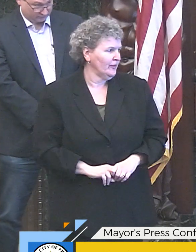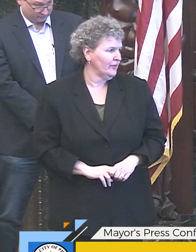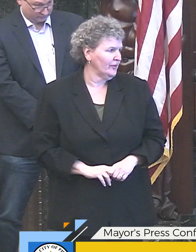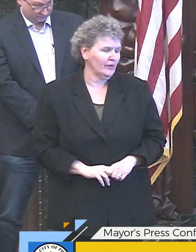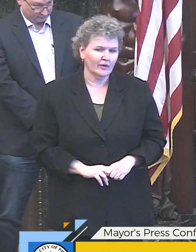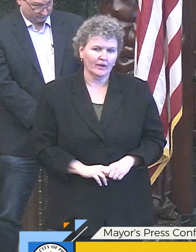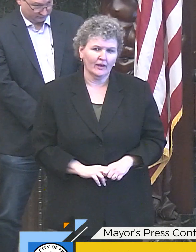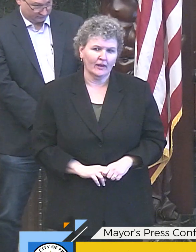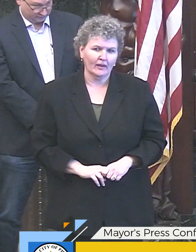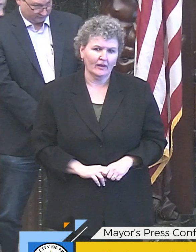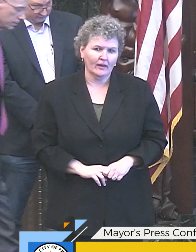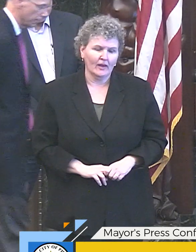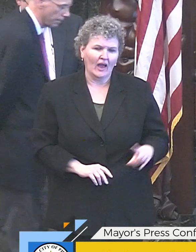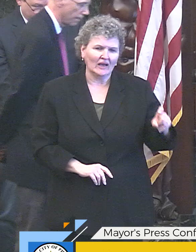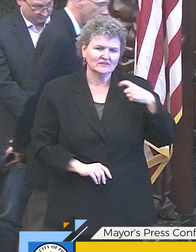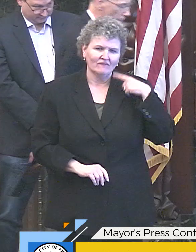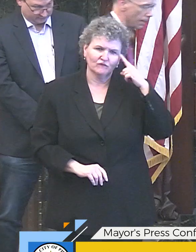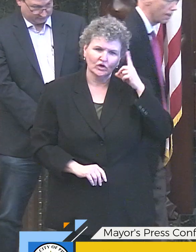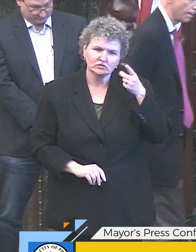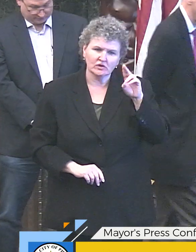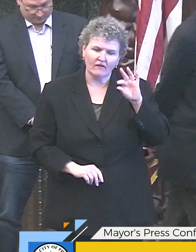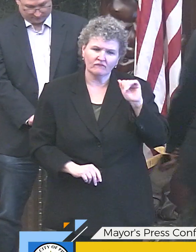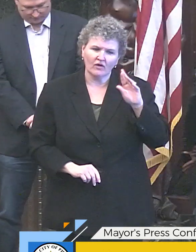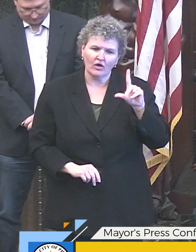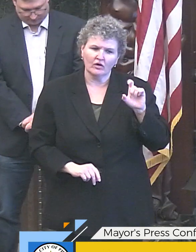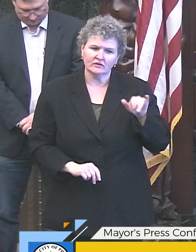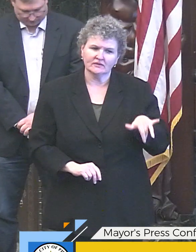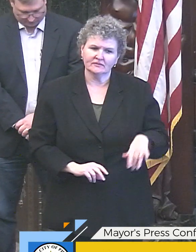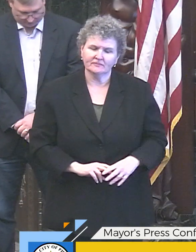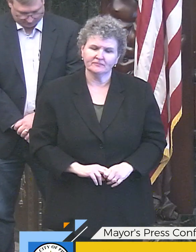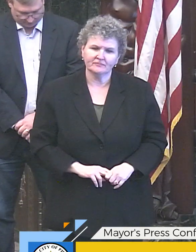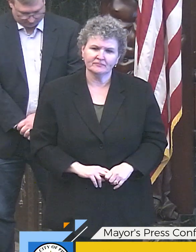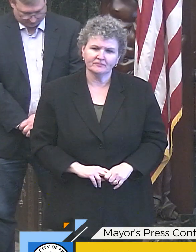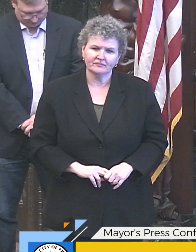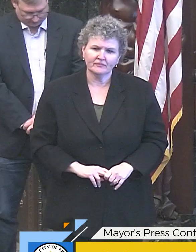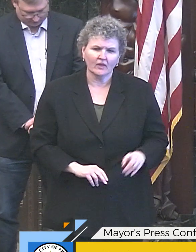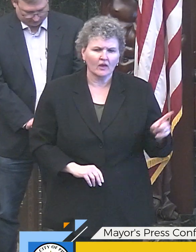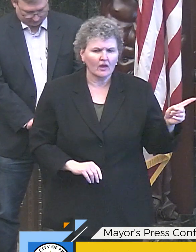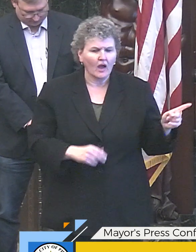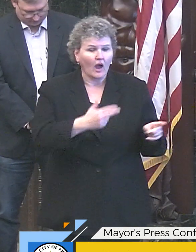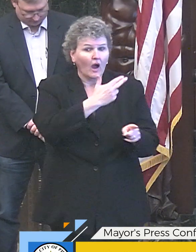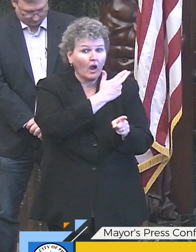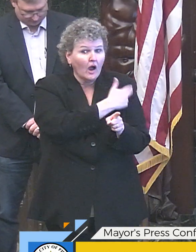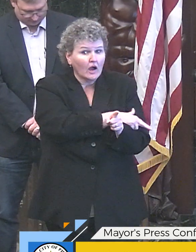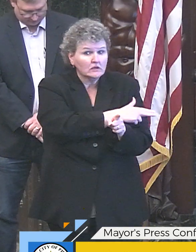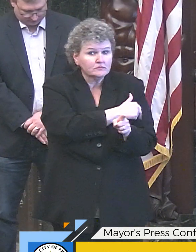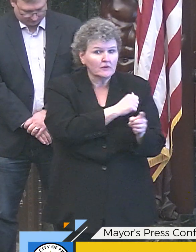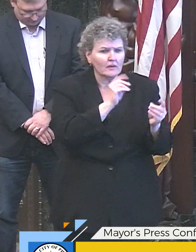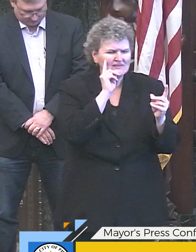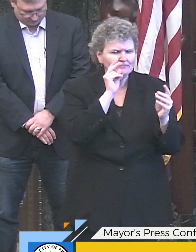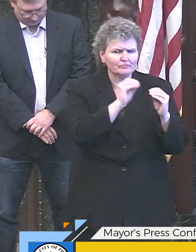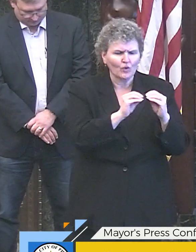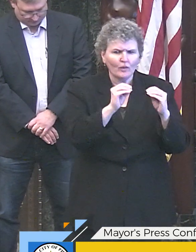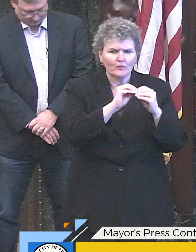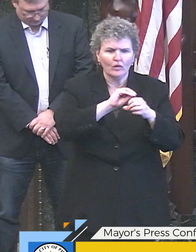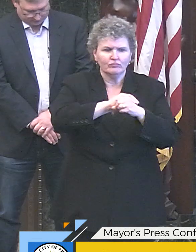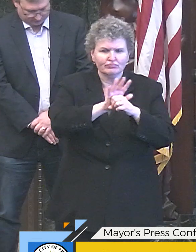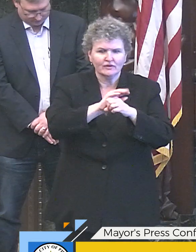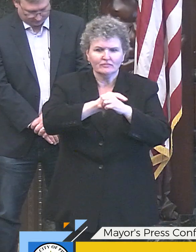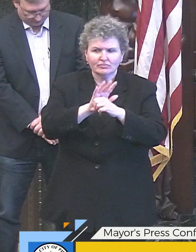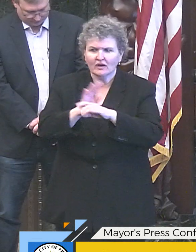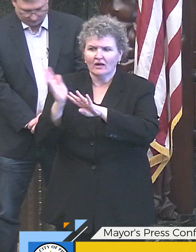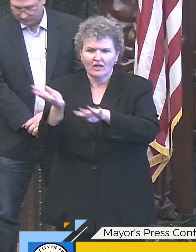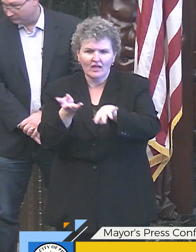Dr. Farley. You mentioned that hospitals are seeing more and more patients with COVID-19. I was